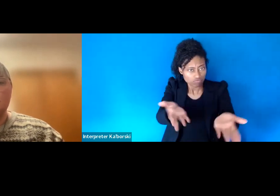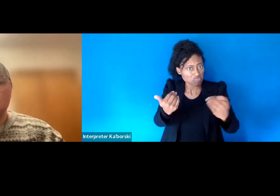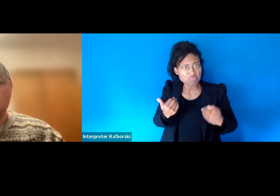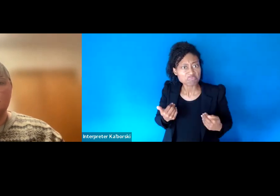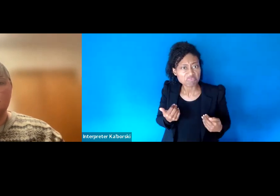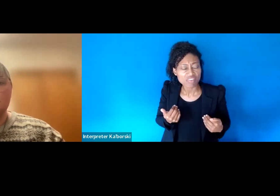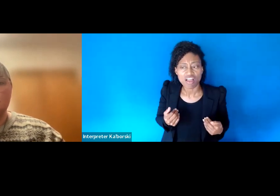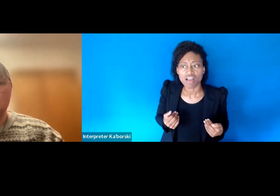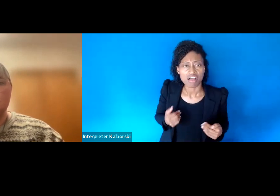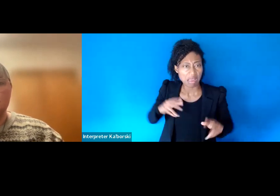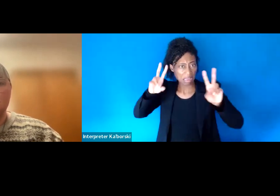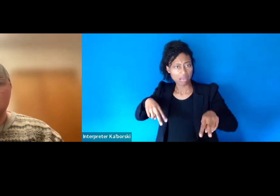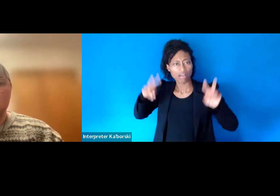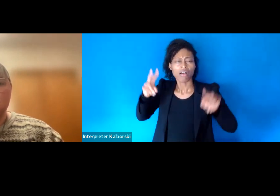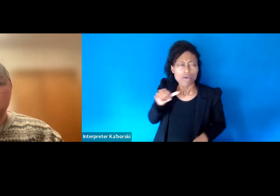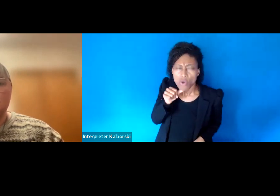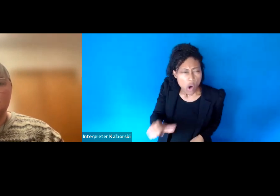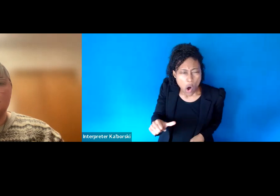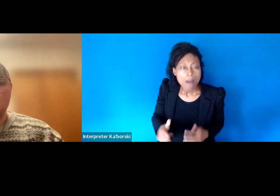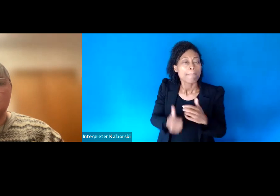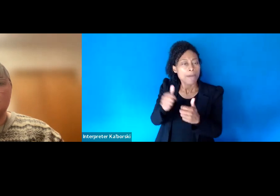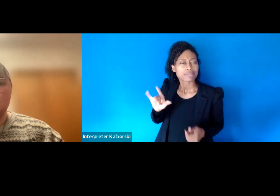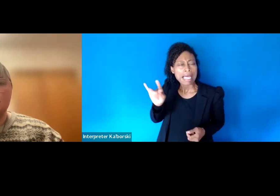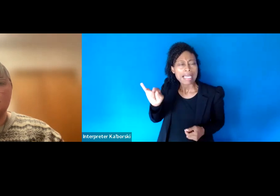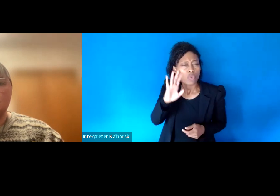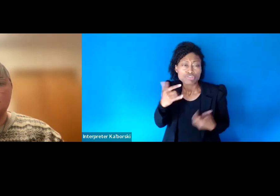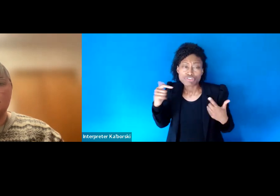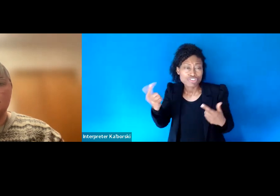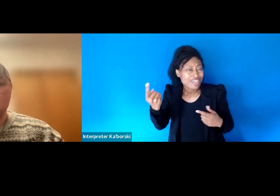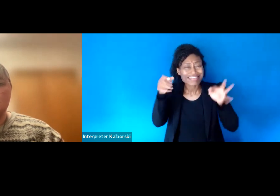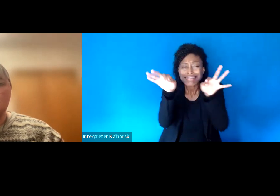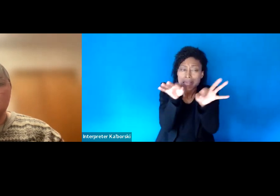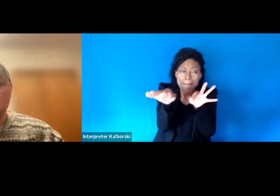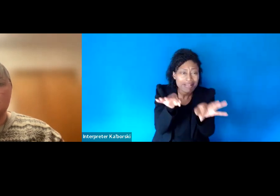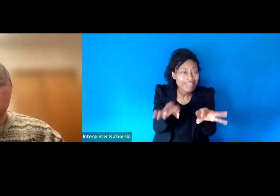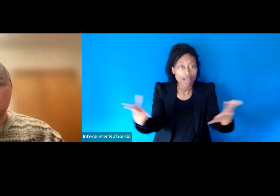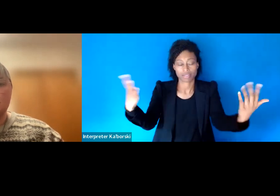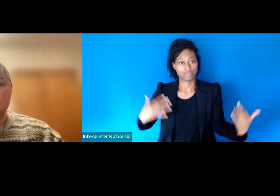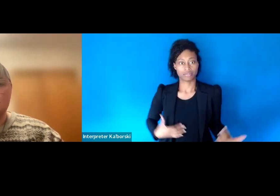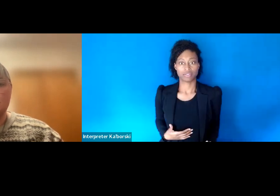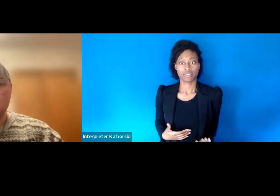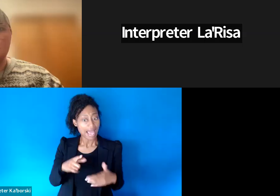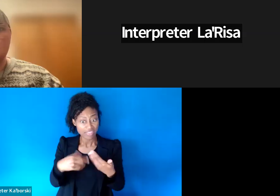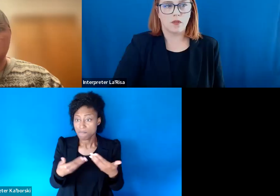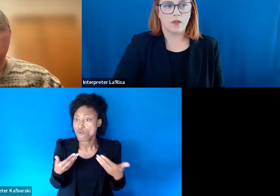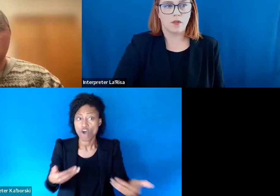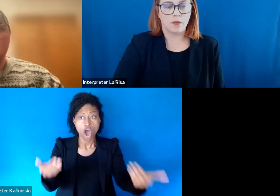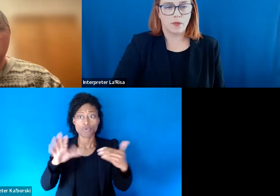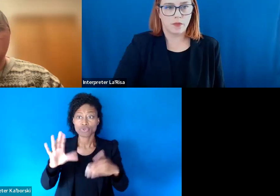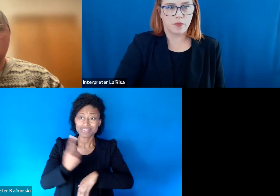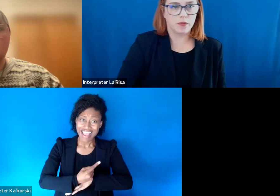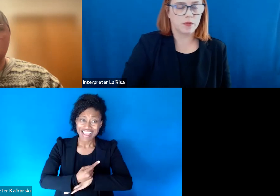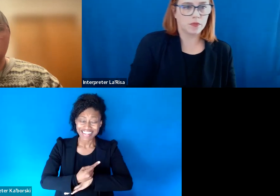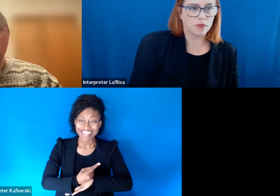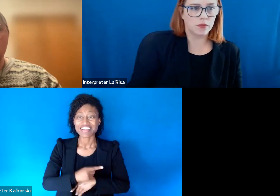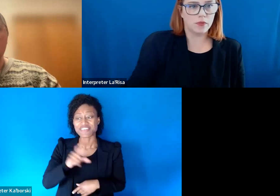give you the answers you need in order to feel good about yourself and move on with your day. You need to go